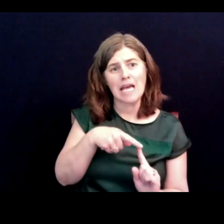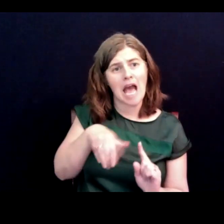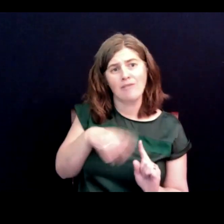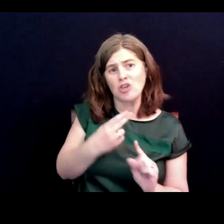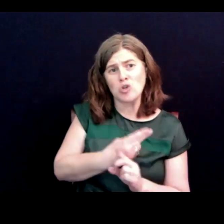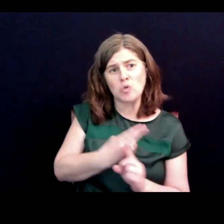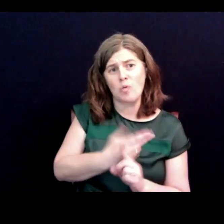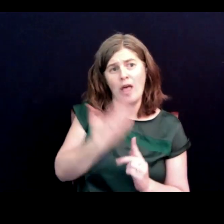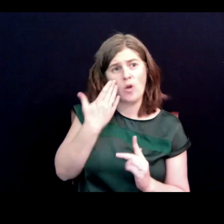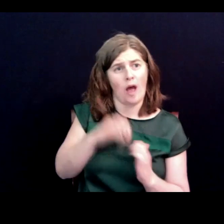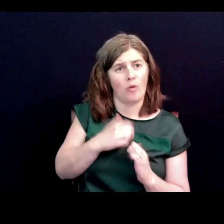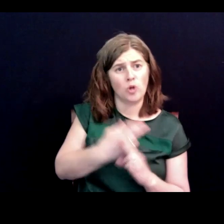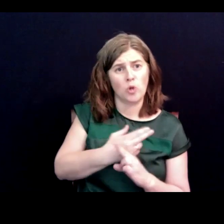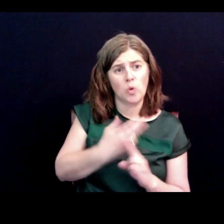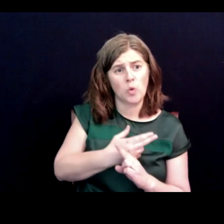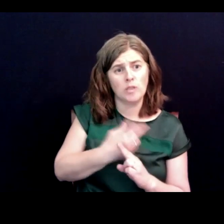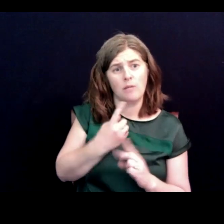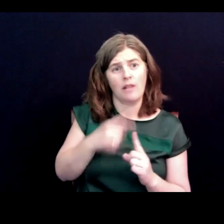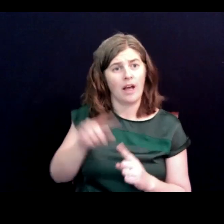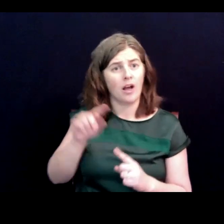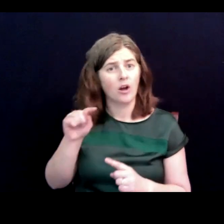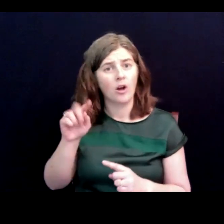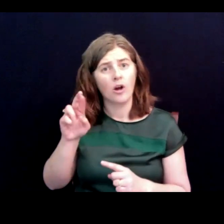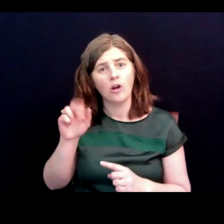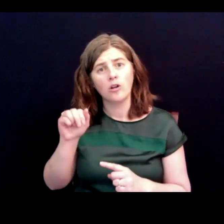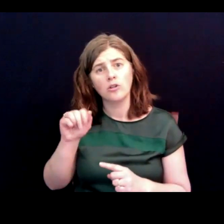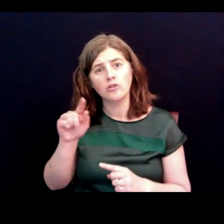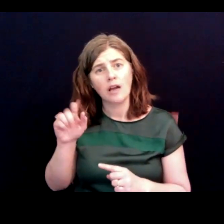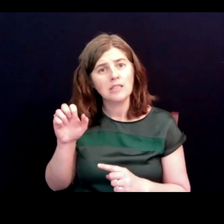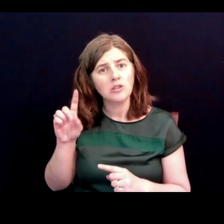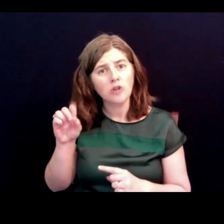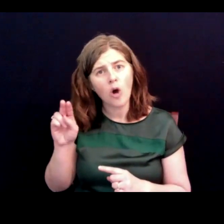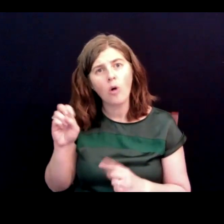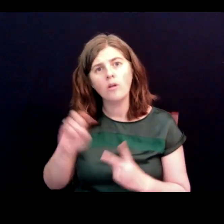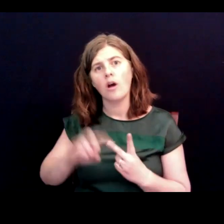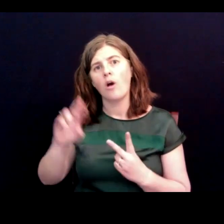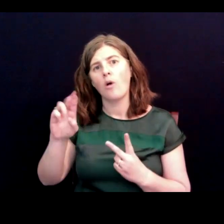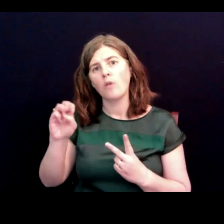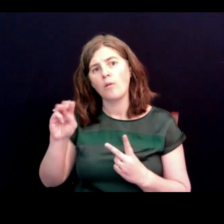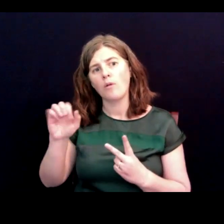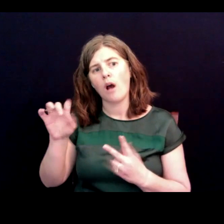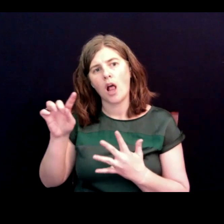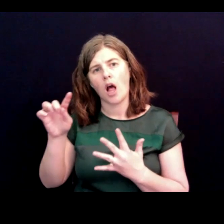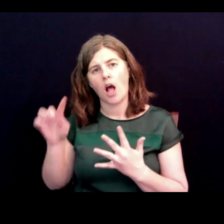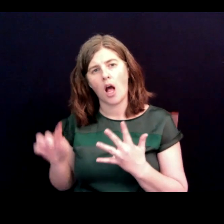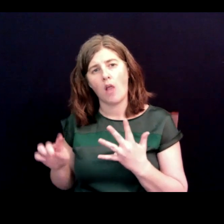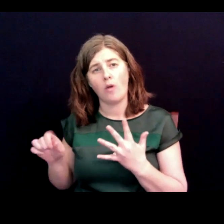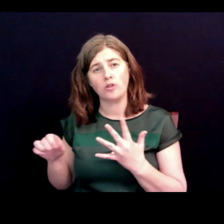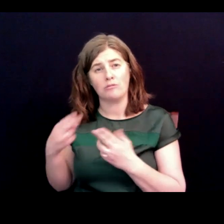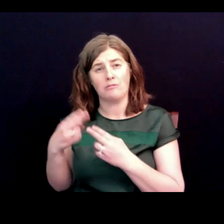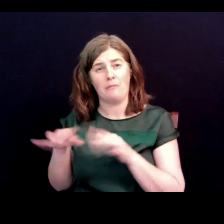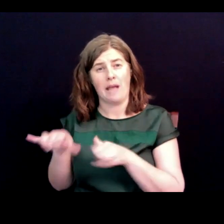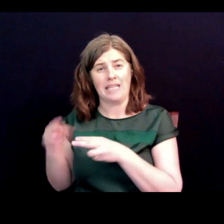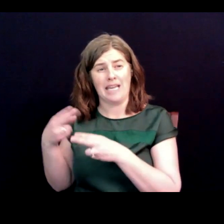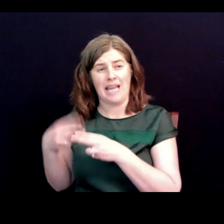don't know how to use something like trazodone, Remeron, some of these other medicines, and by the way, those are trade names. And right